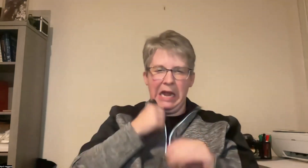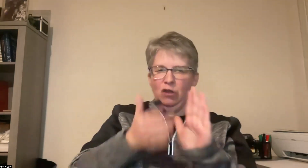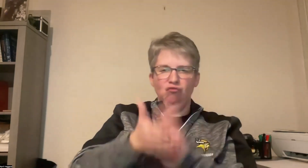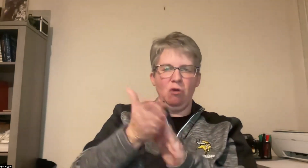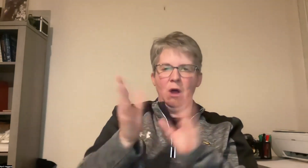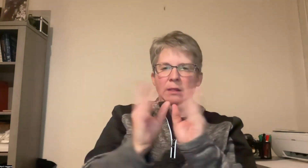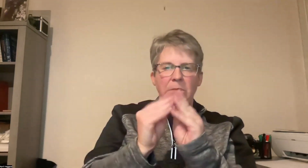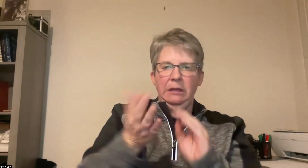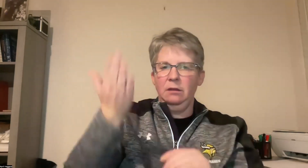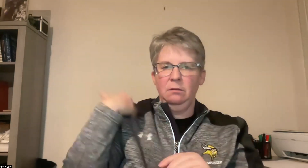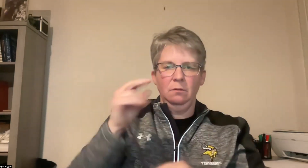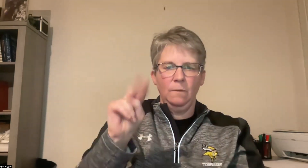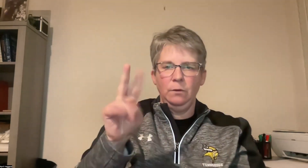Yeah. And I will ask,